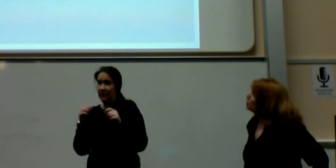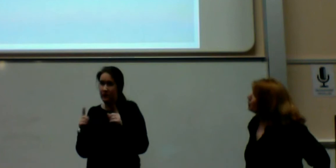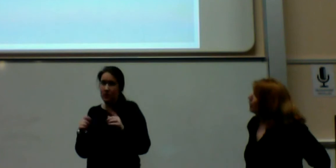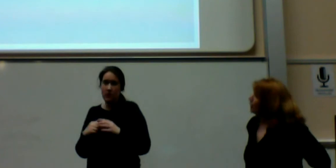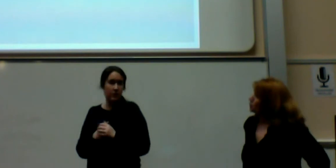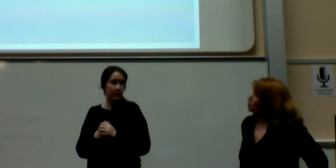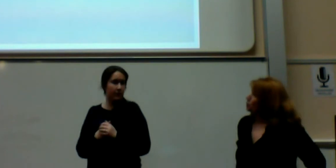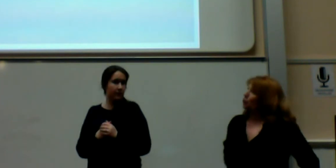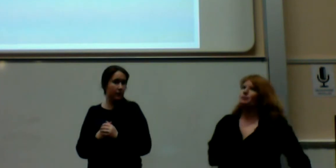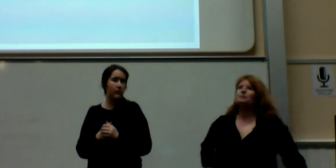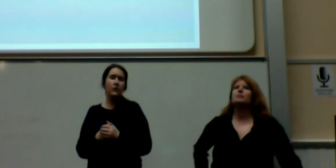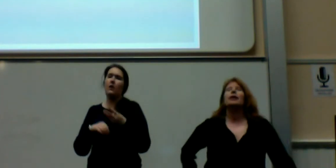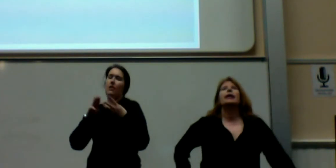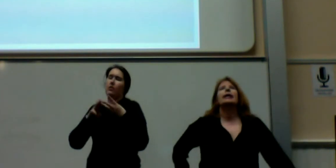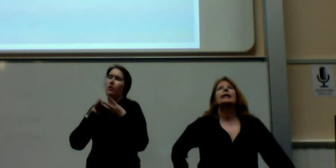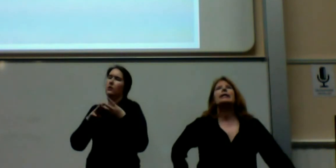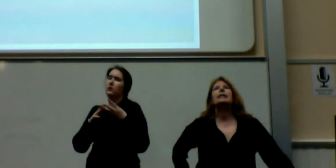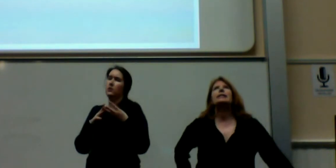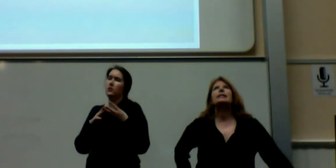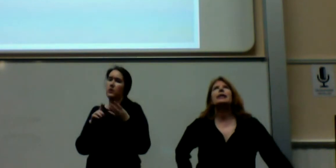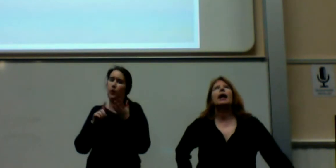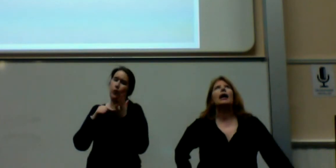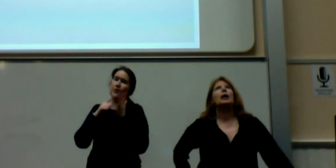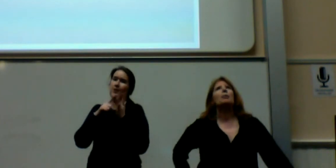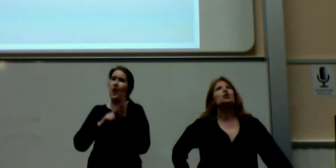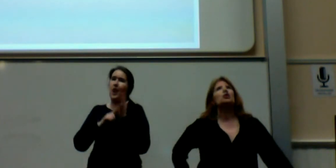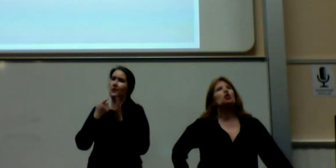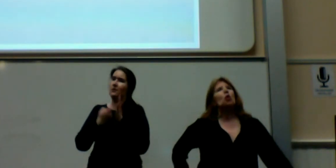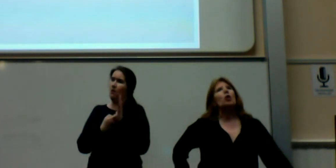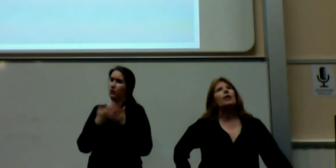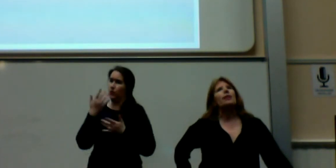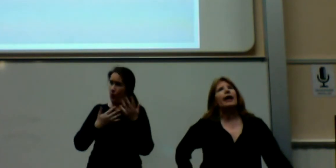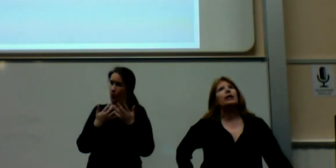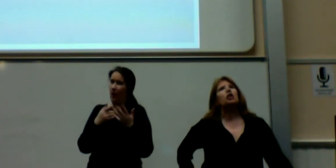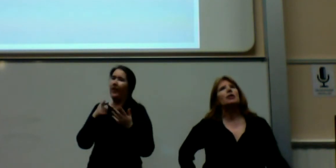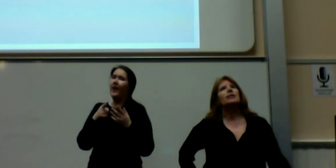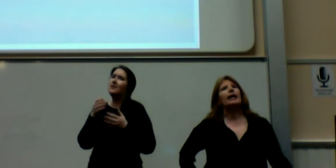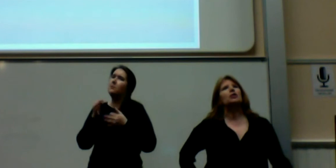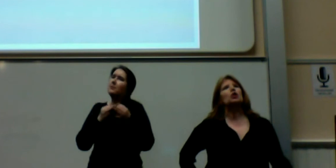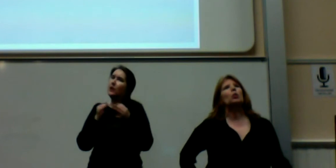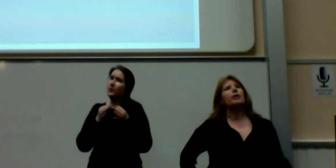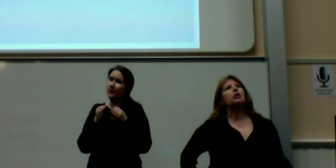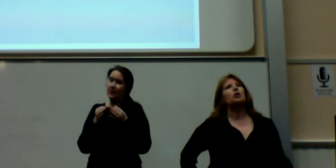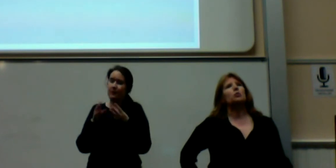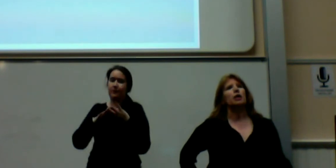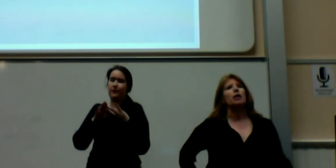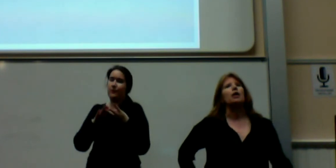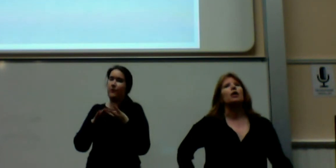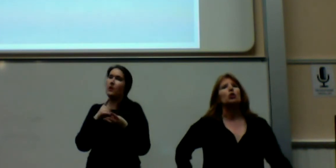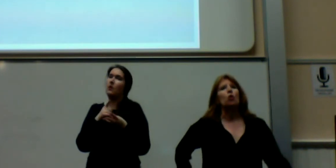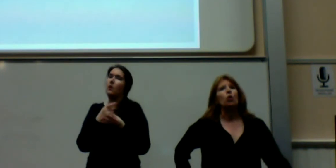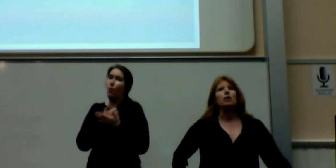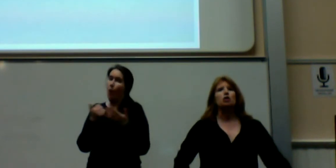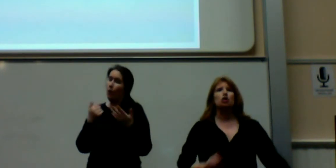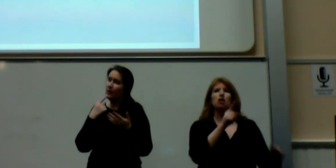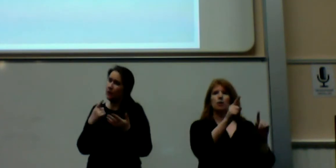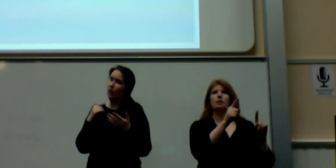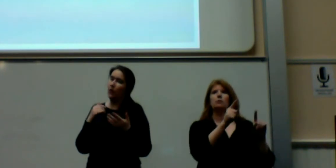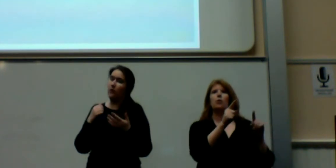And the utilizer score is a score that looks at to what degree